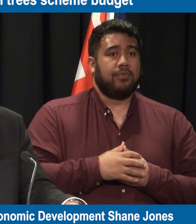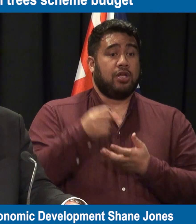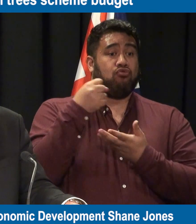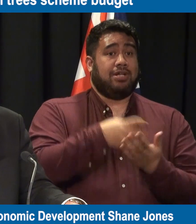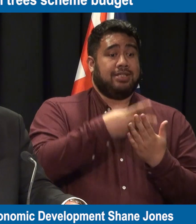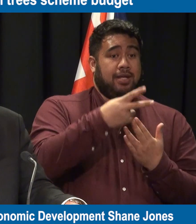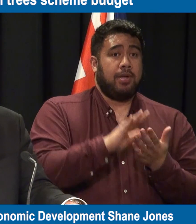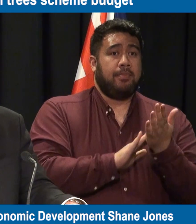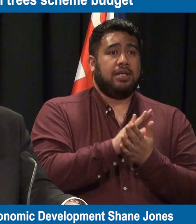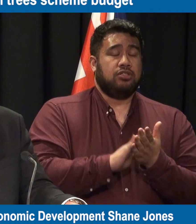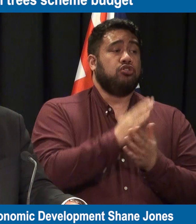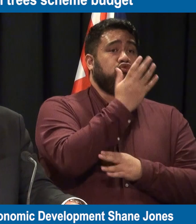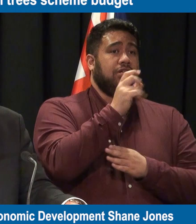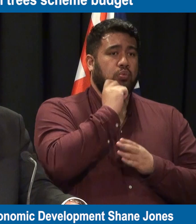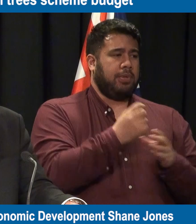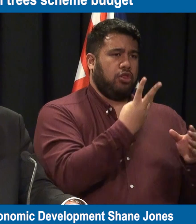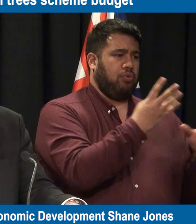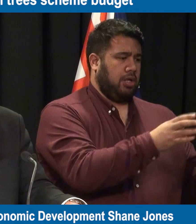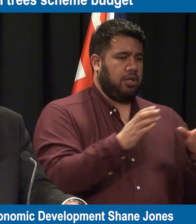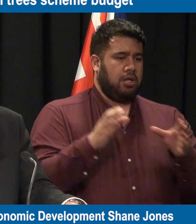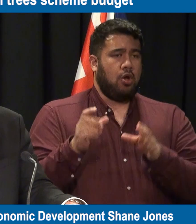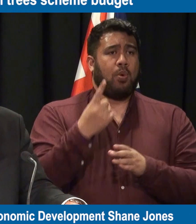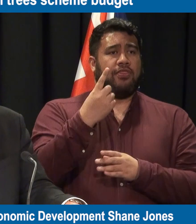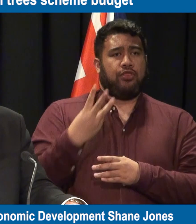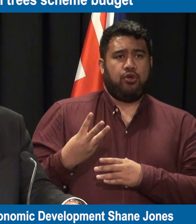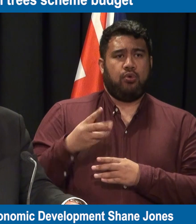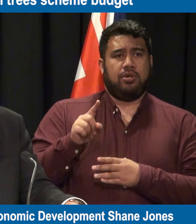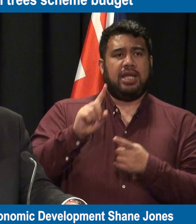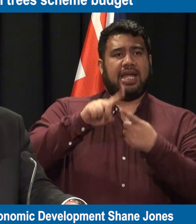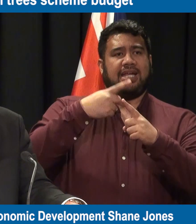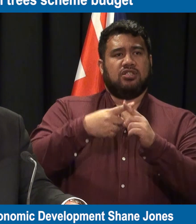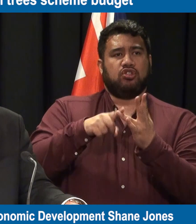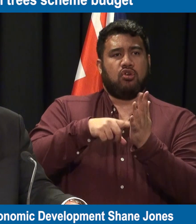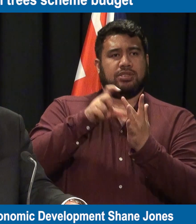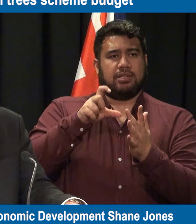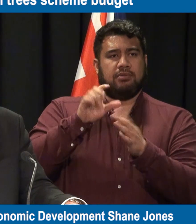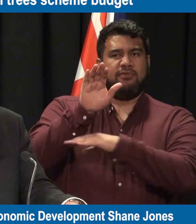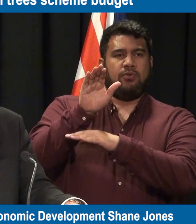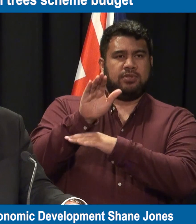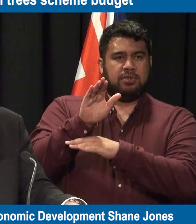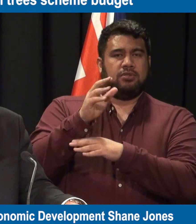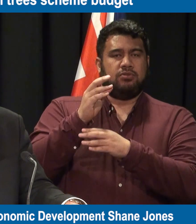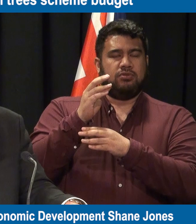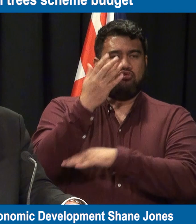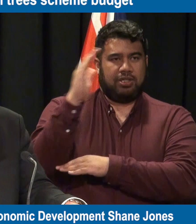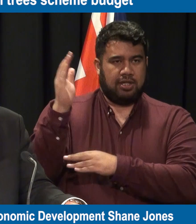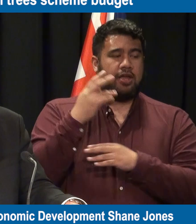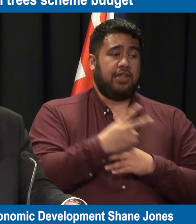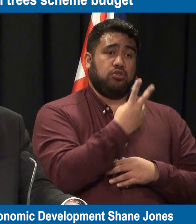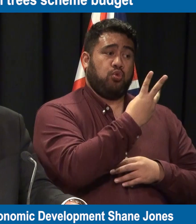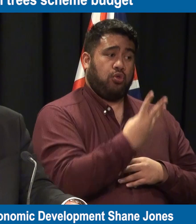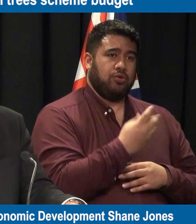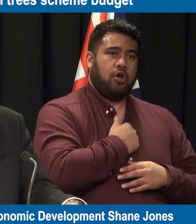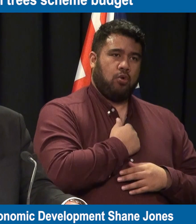1/3 exotic, and my colleagues are very keen to achieve at least 2/3 of native